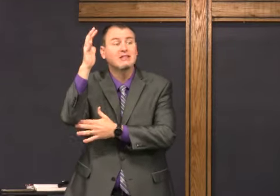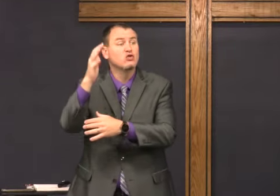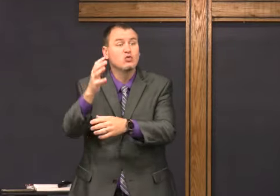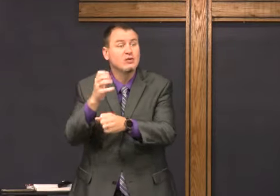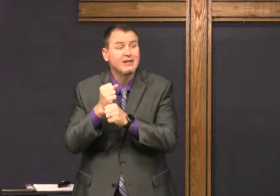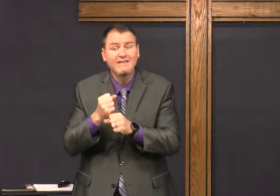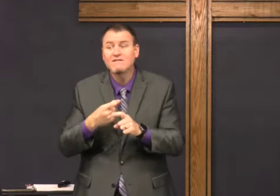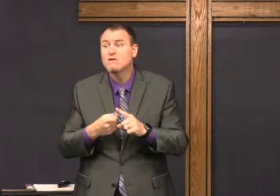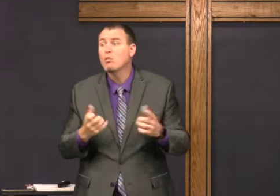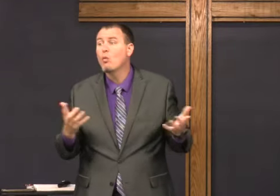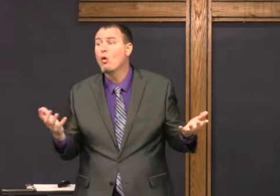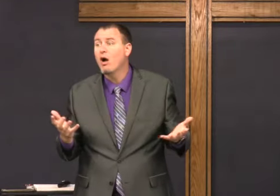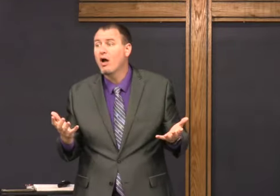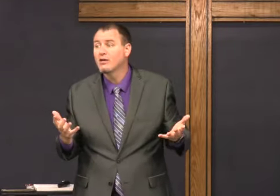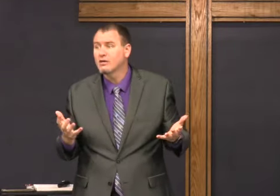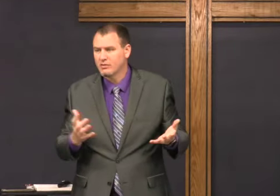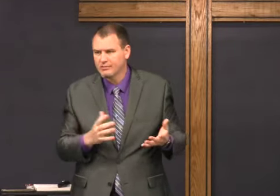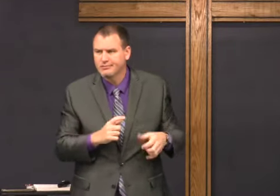That tree